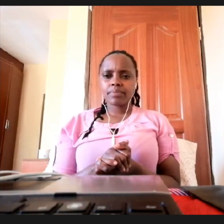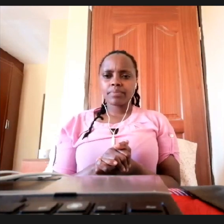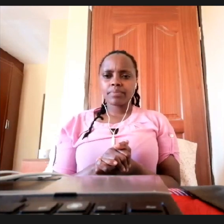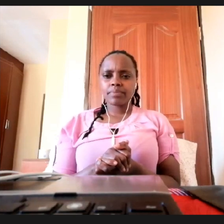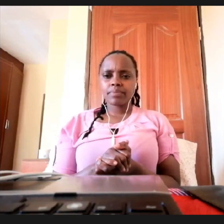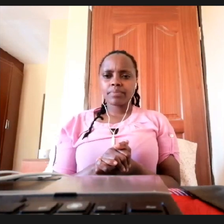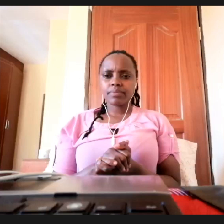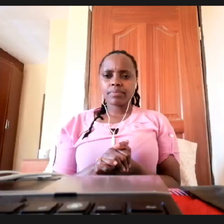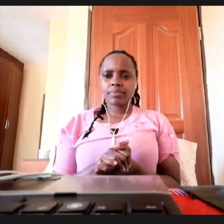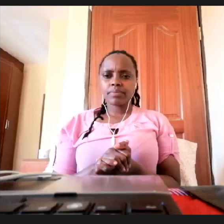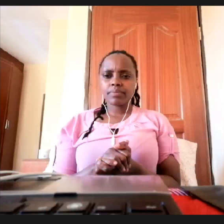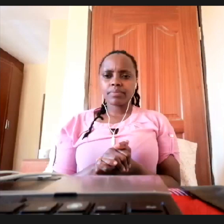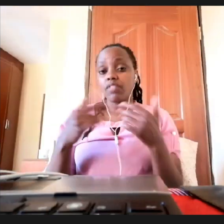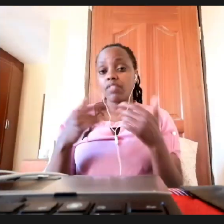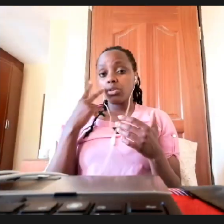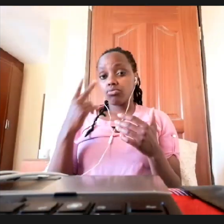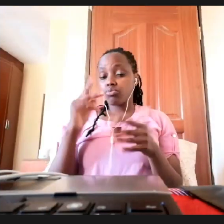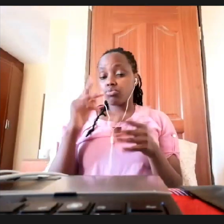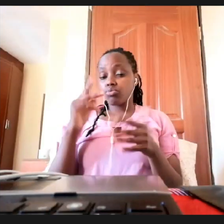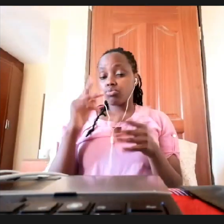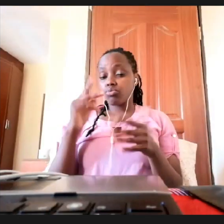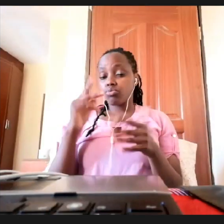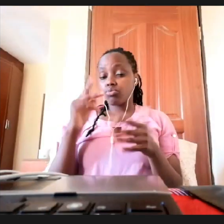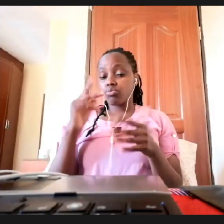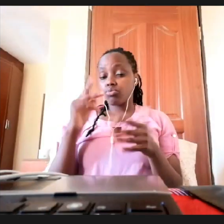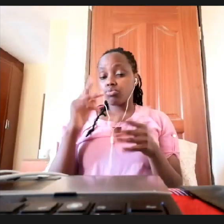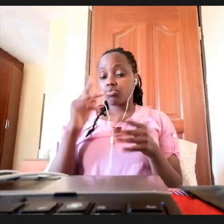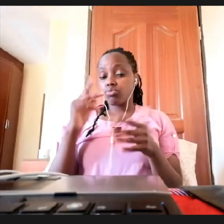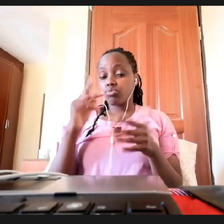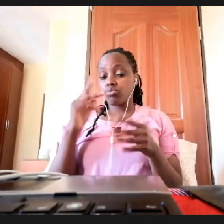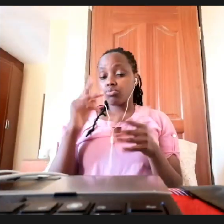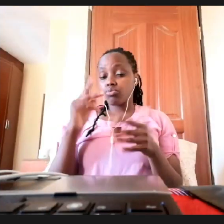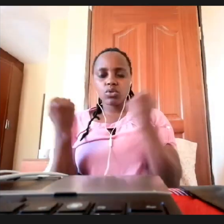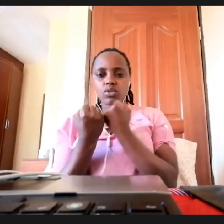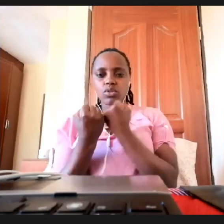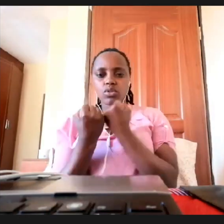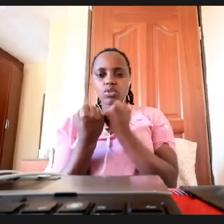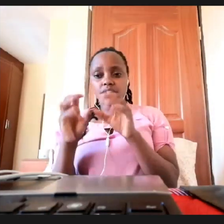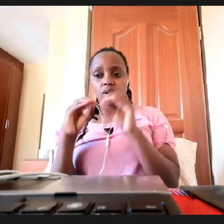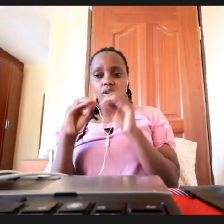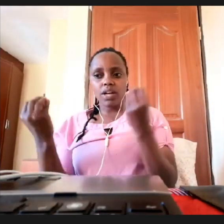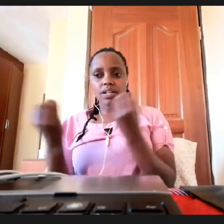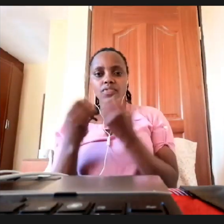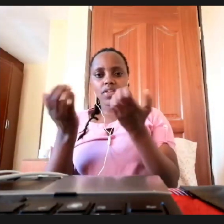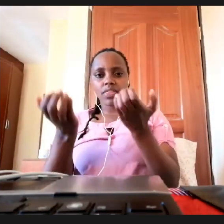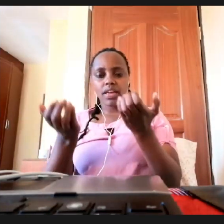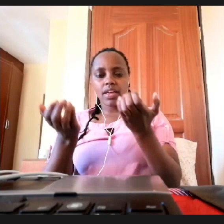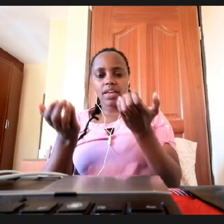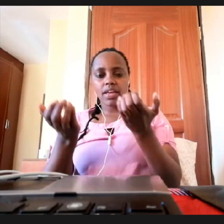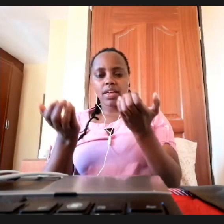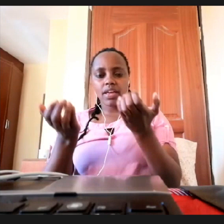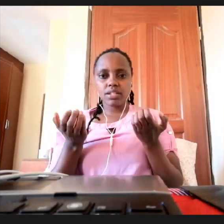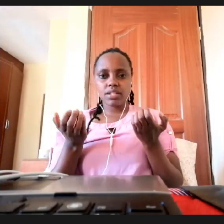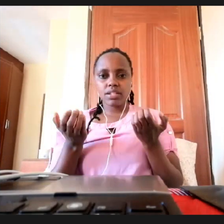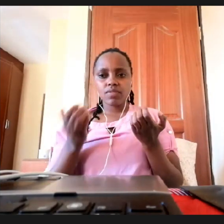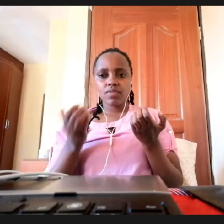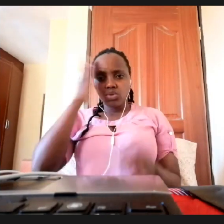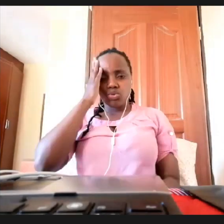What we considered was that civil society organizations need to know